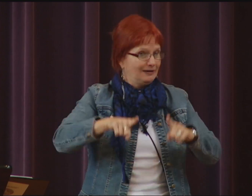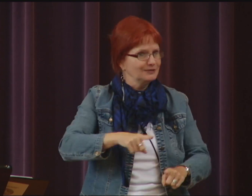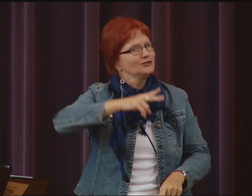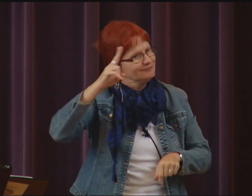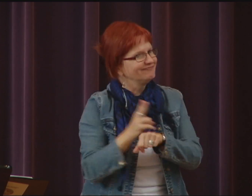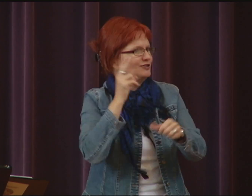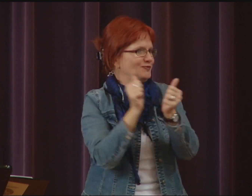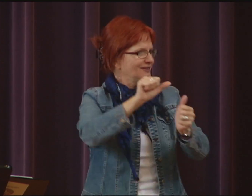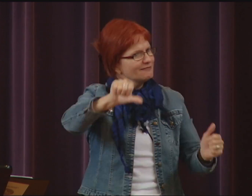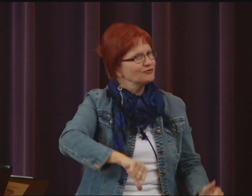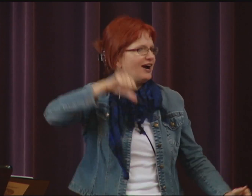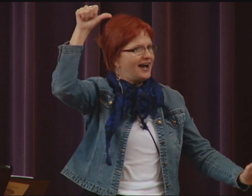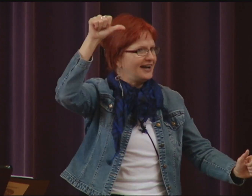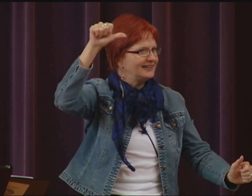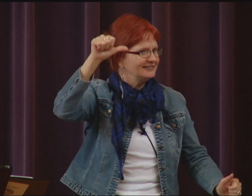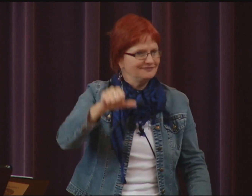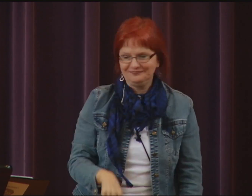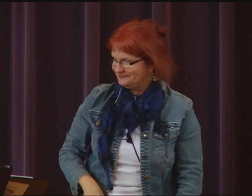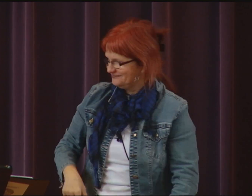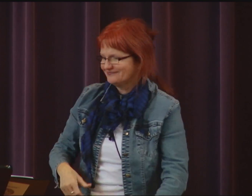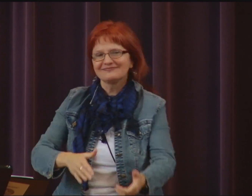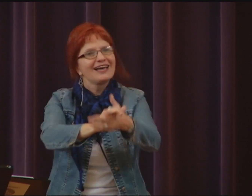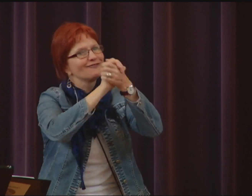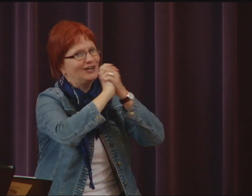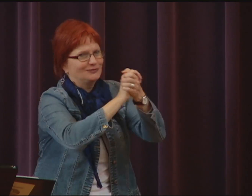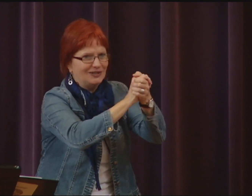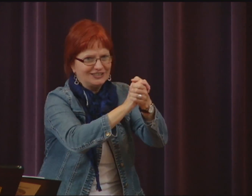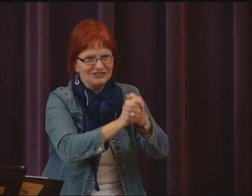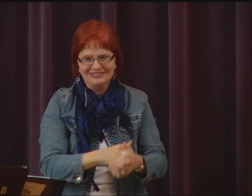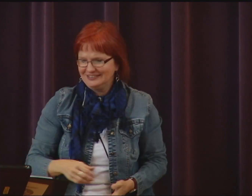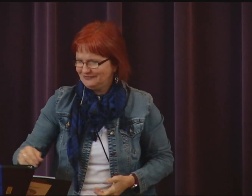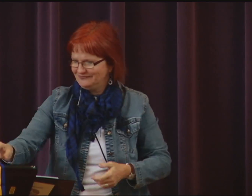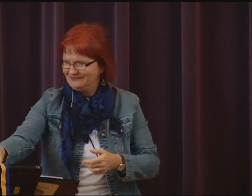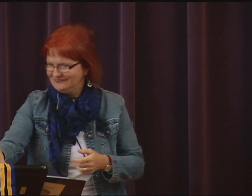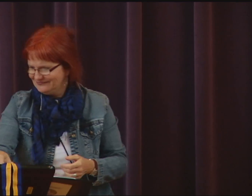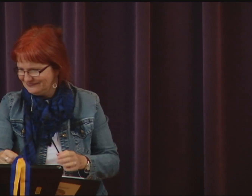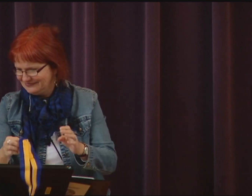event. So again, wear these medallions with pride, and congratulations.